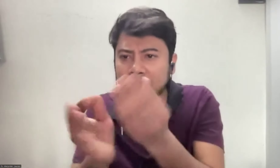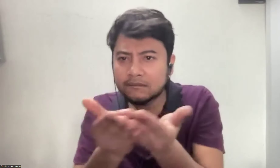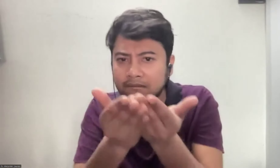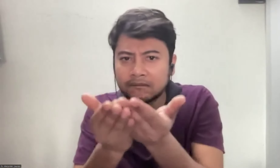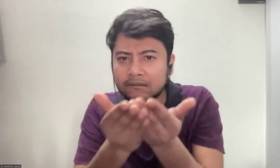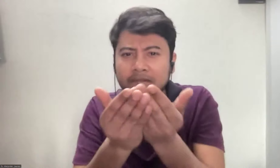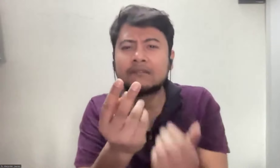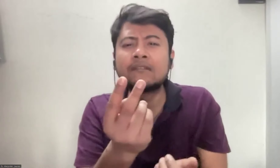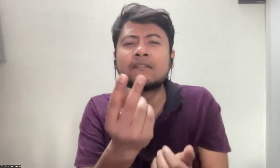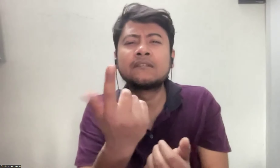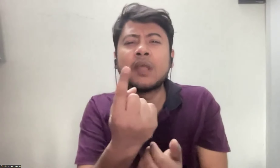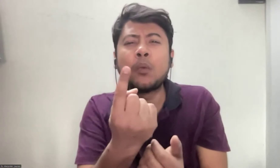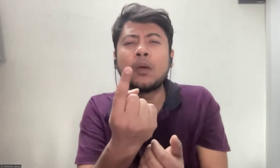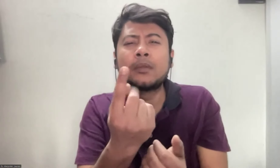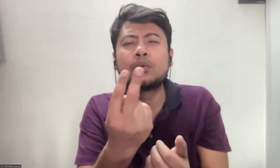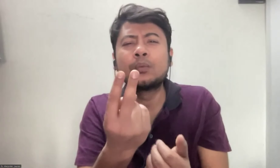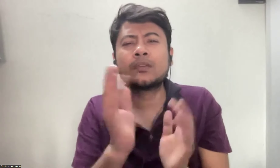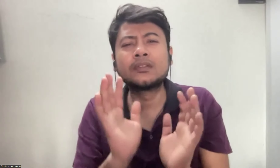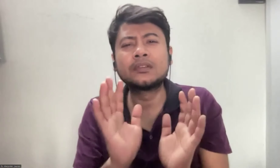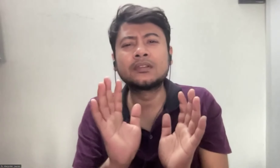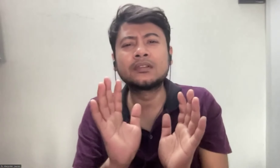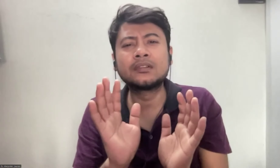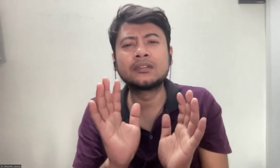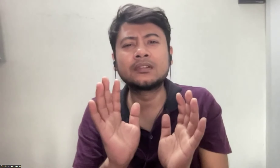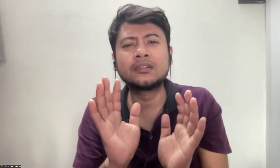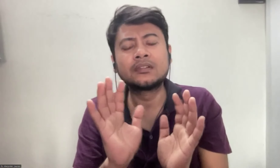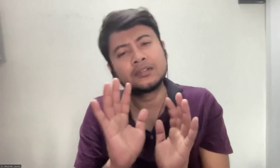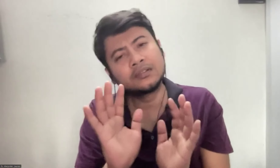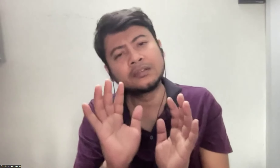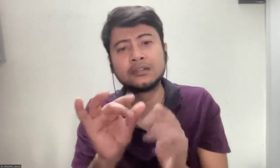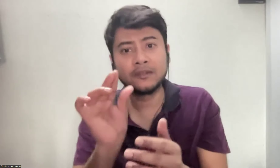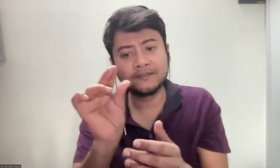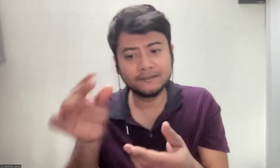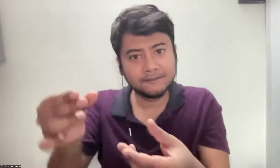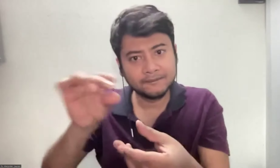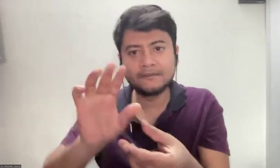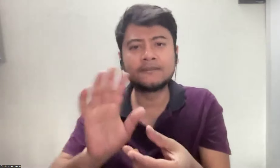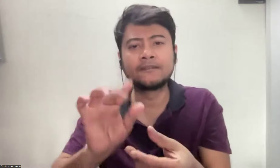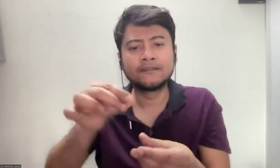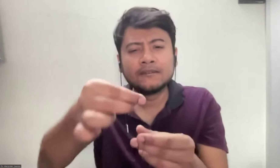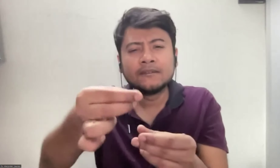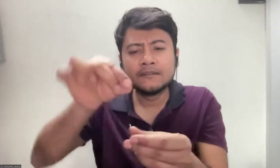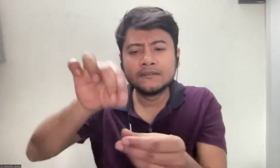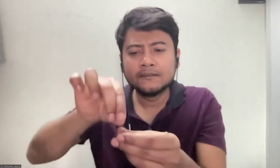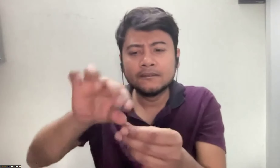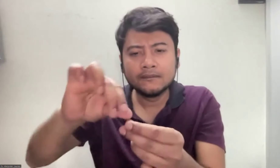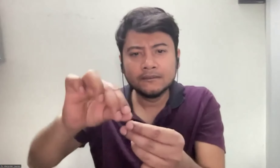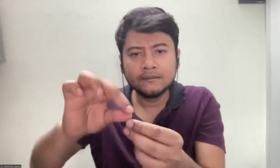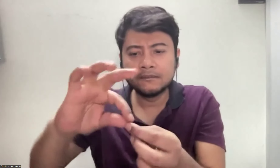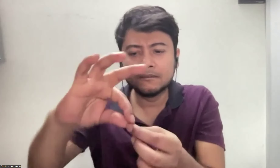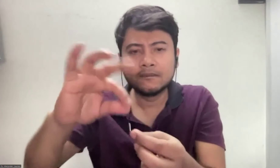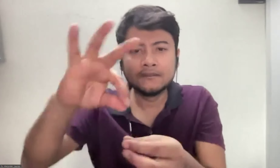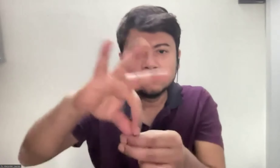be lighting lamp for a very long time, just for maybe 1 or 2 minutes while you're offering your lamp. So one small